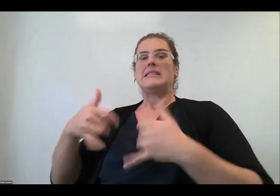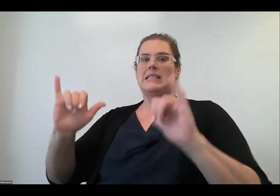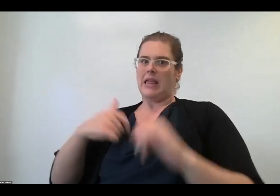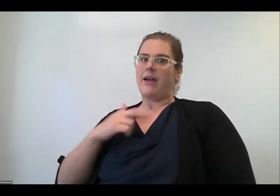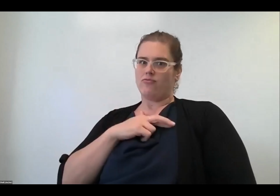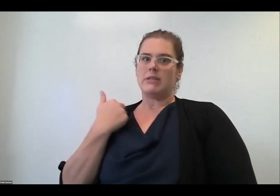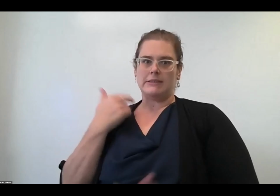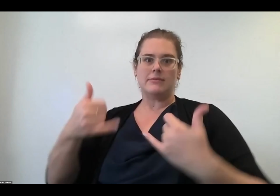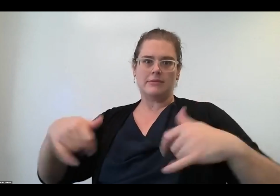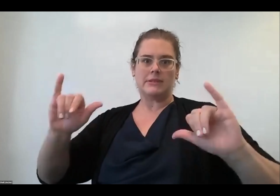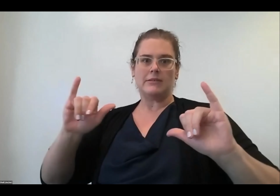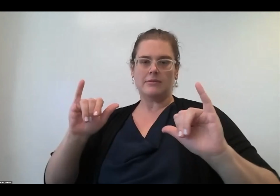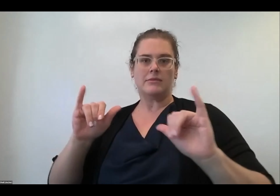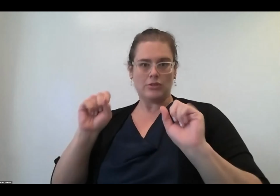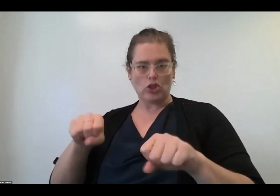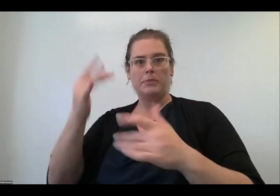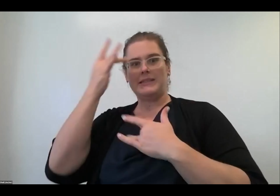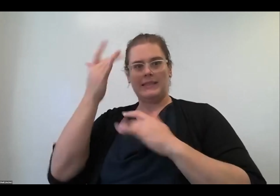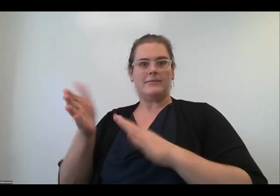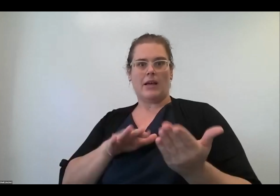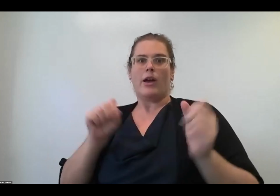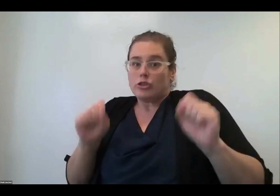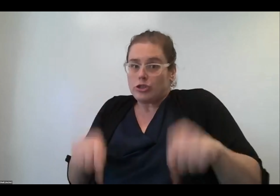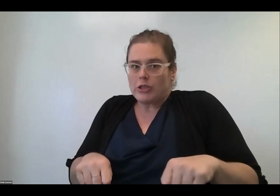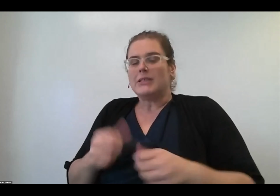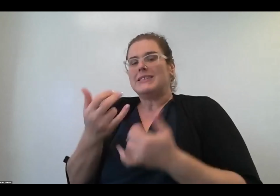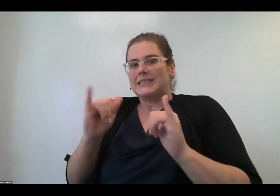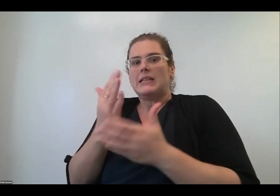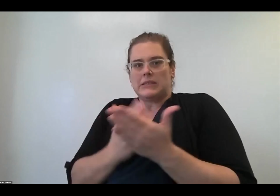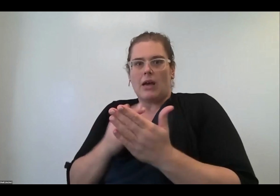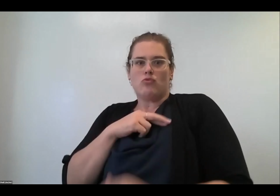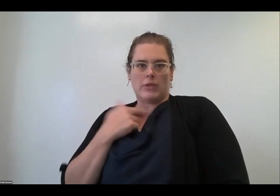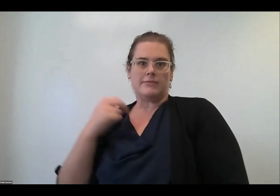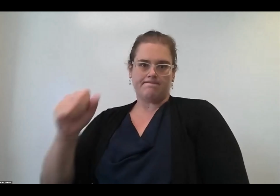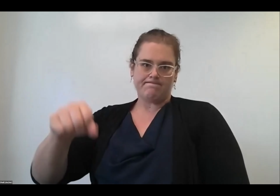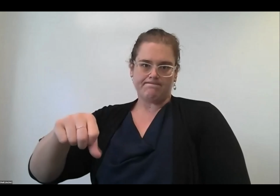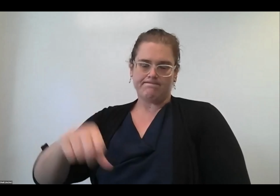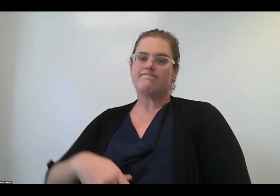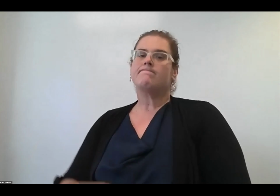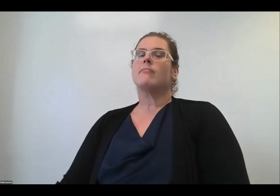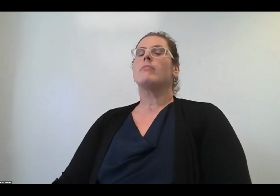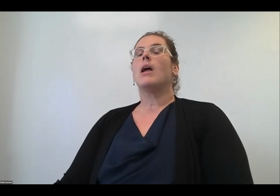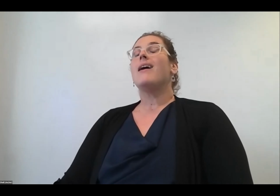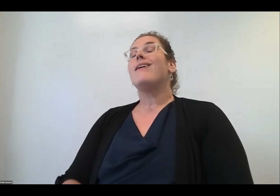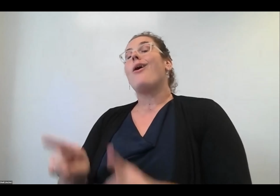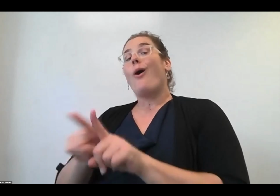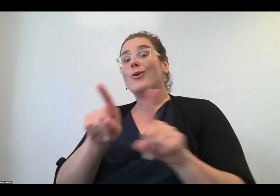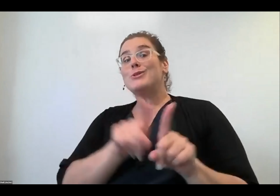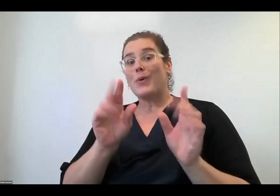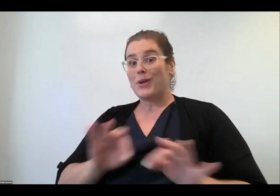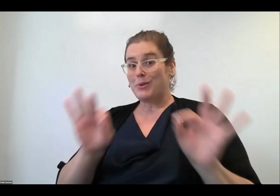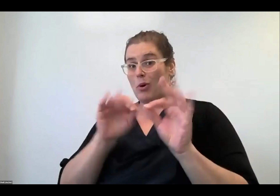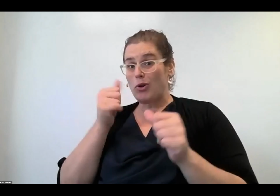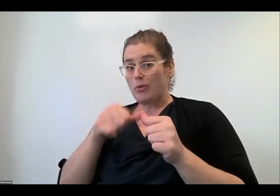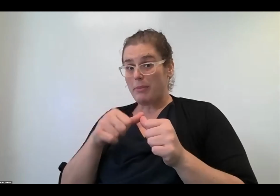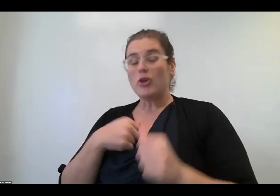still some risk of that. Another thing to keep in mind is that, again,